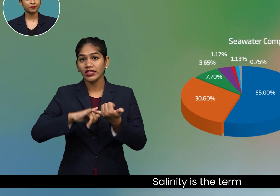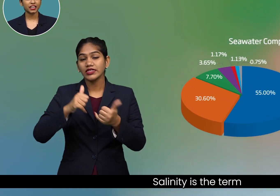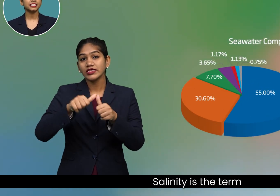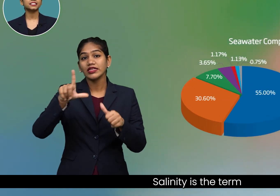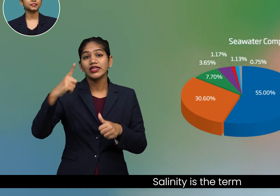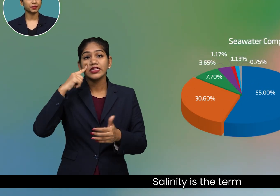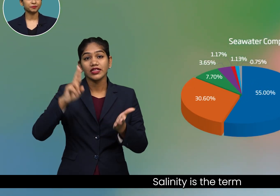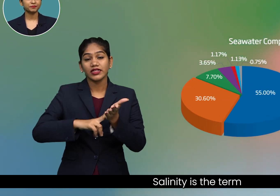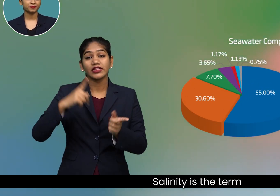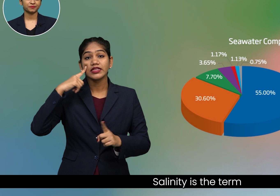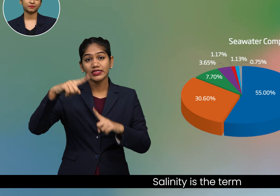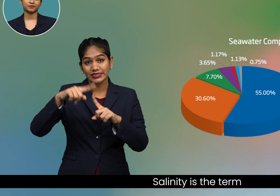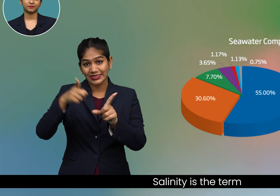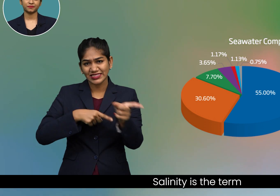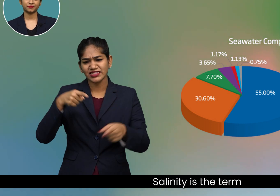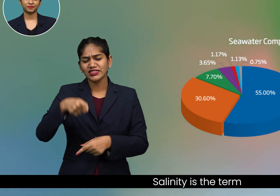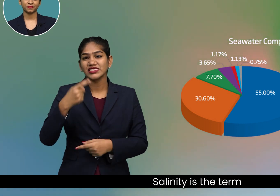Salinity is the term